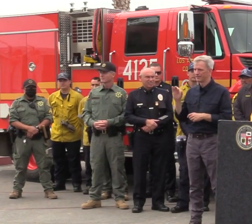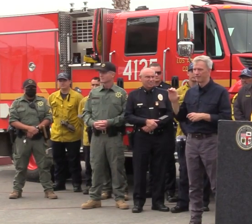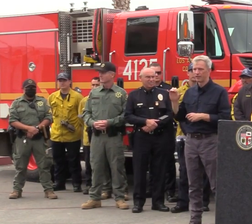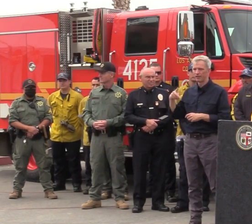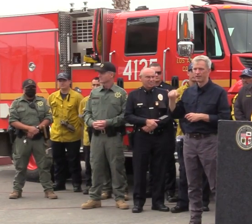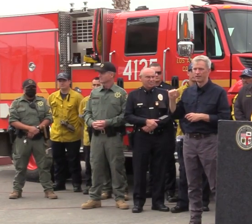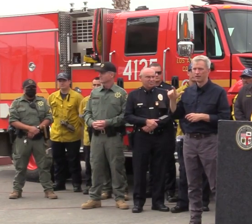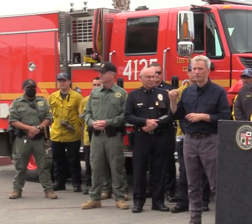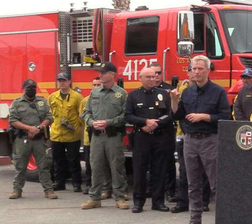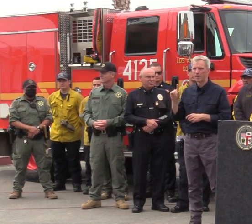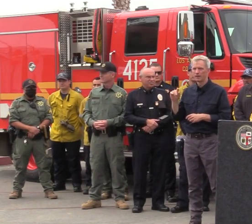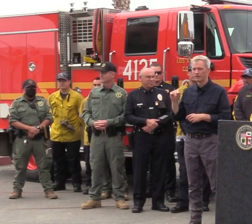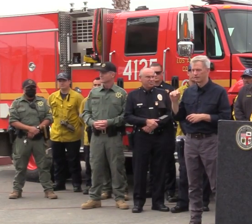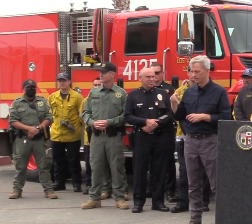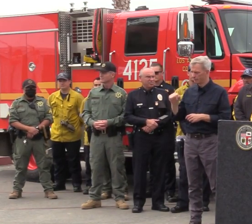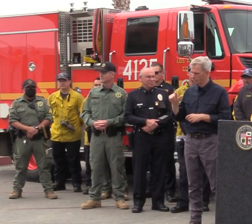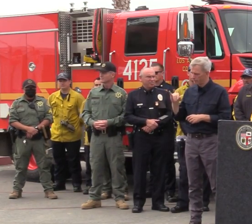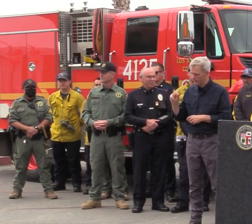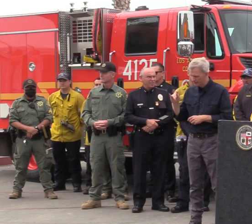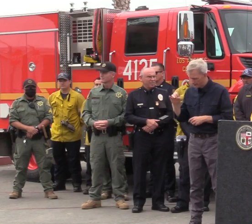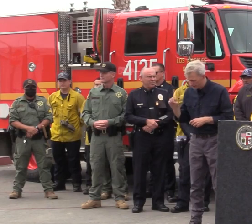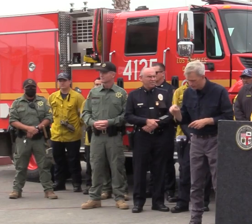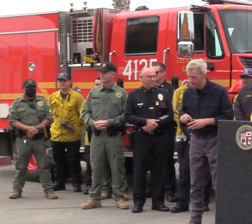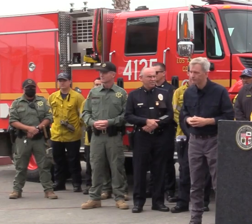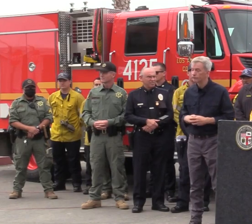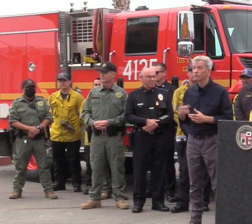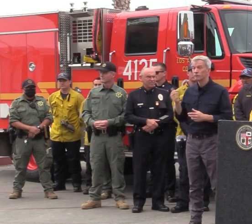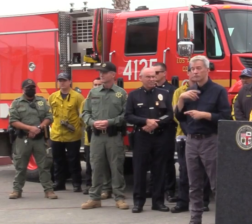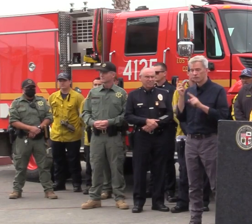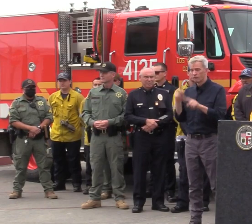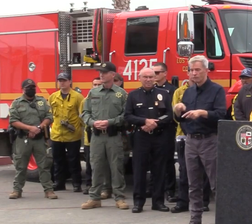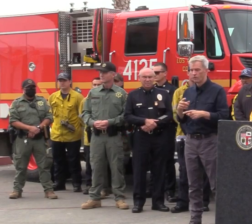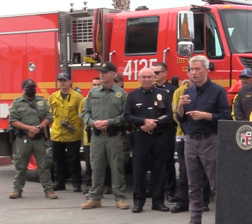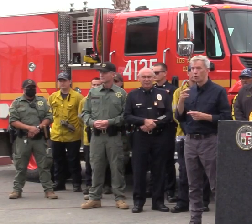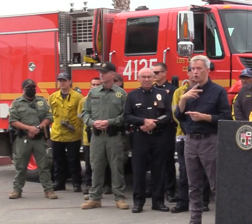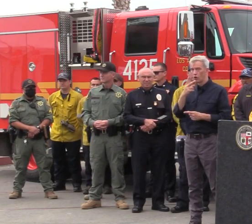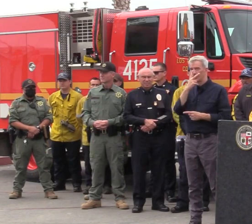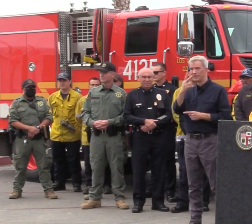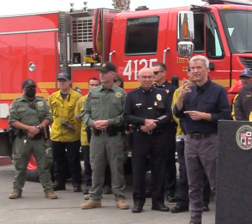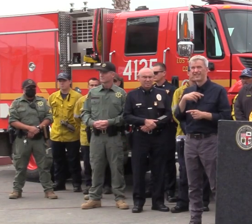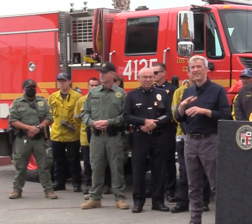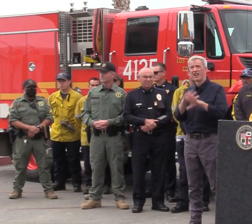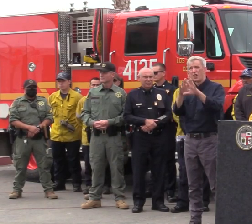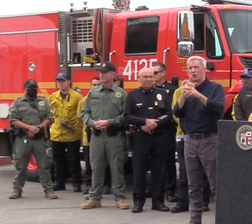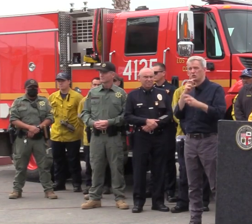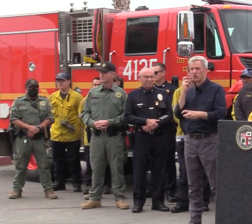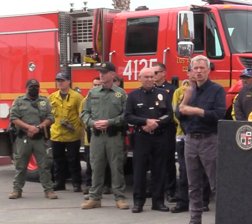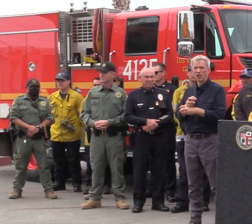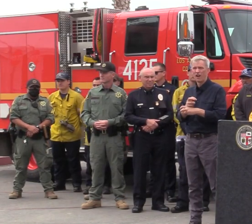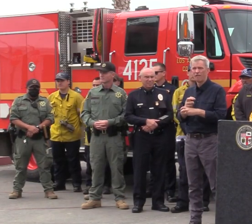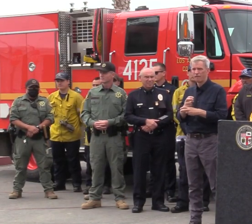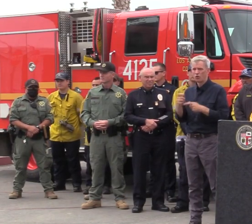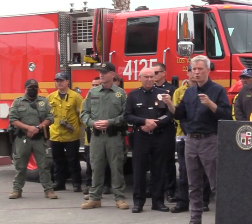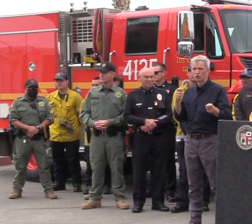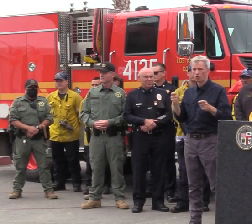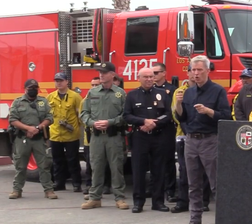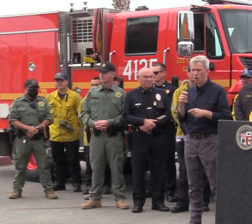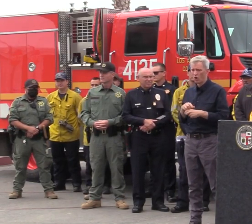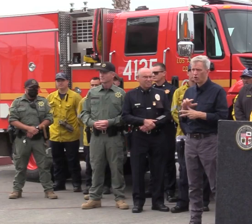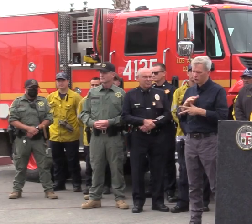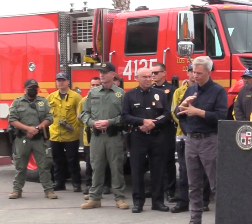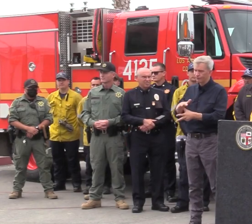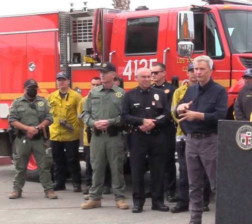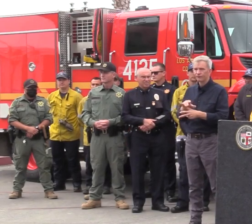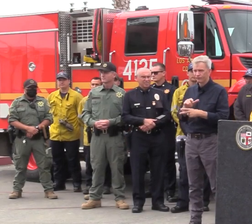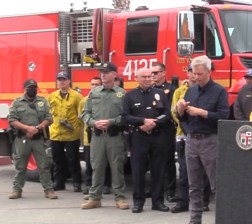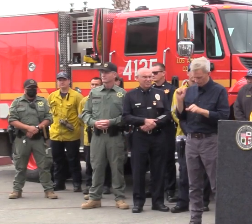steep, difficult to navigate terrain. An air battle ensued throughout the night and continues today, using water